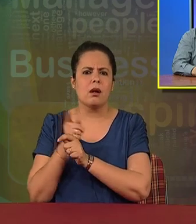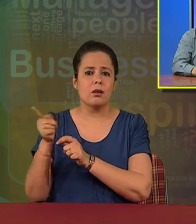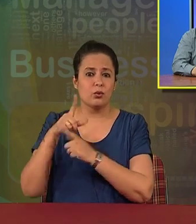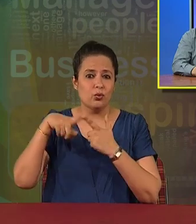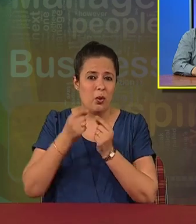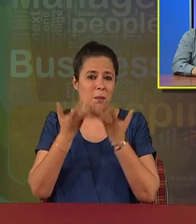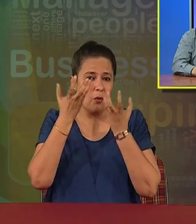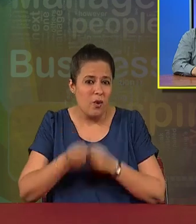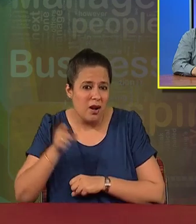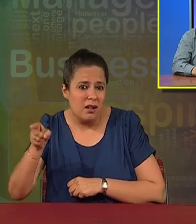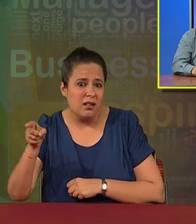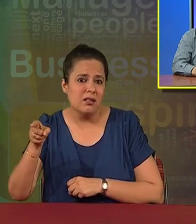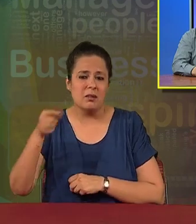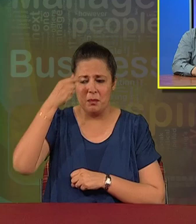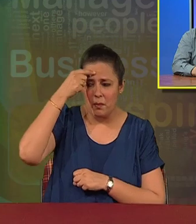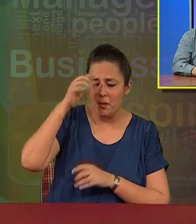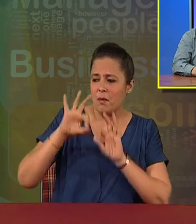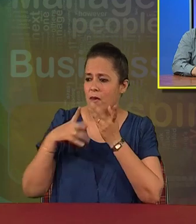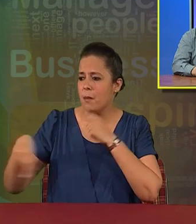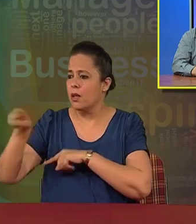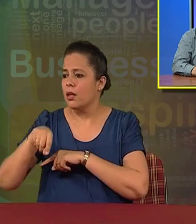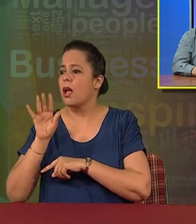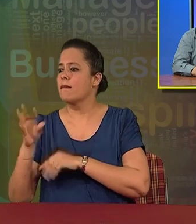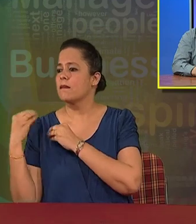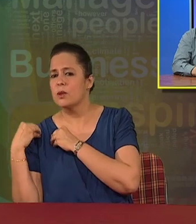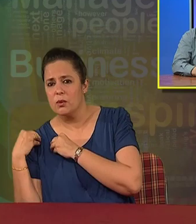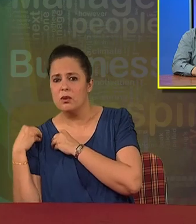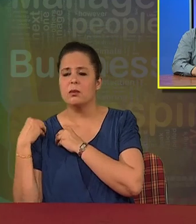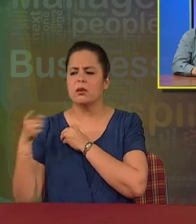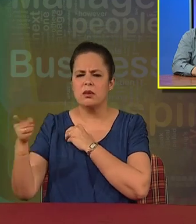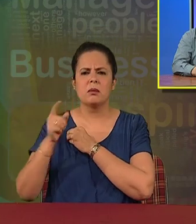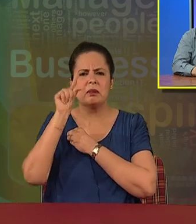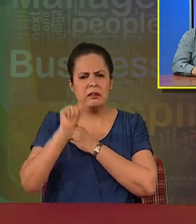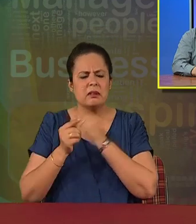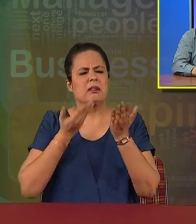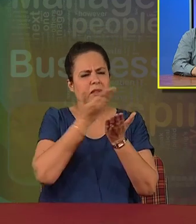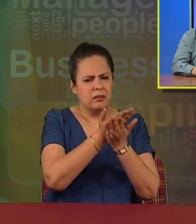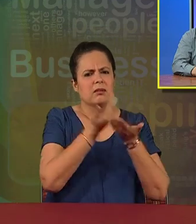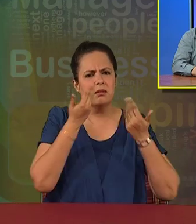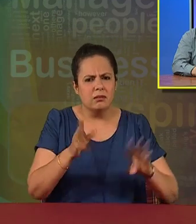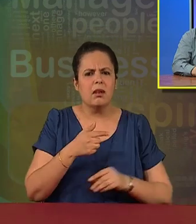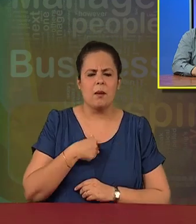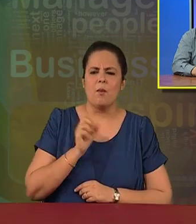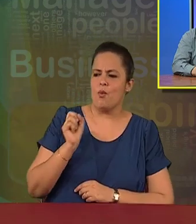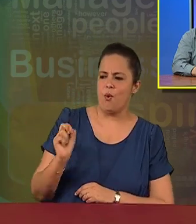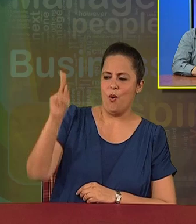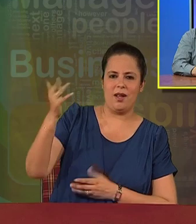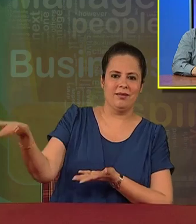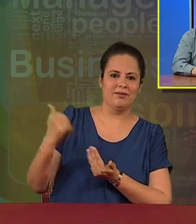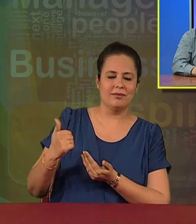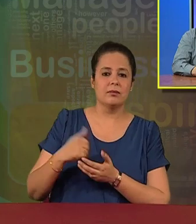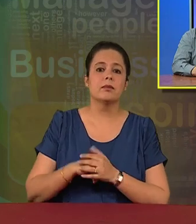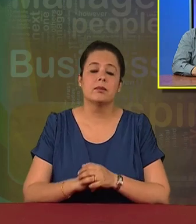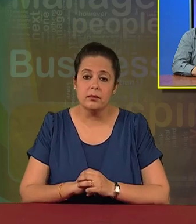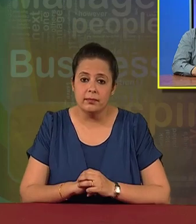worker is in need of job. He has to run his family, so even if he is offering small amount of wages, then also he